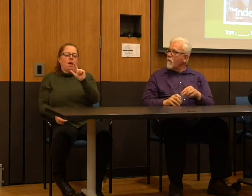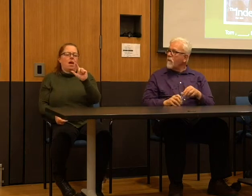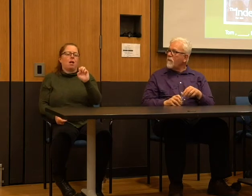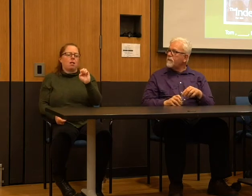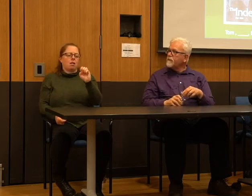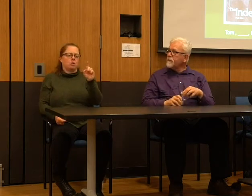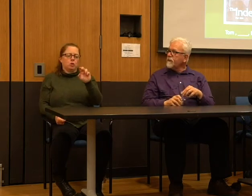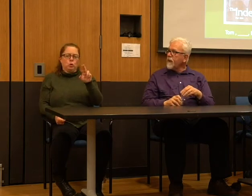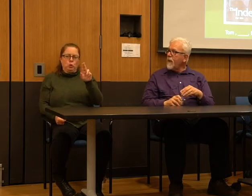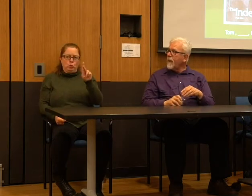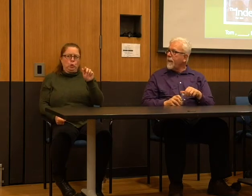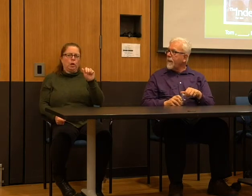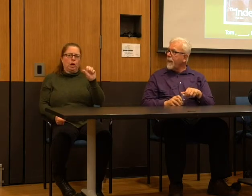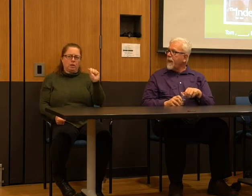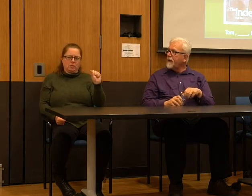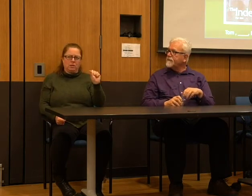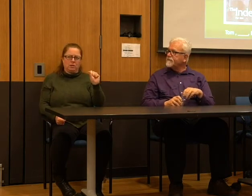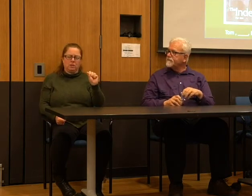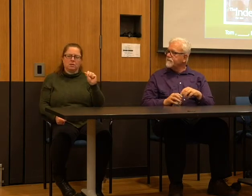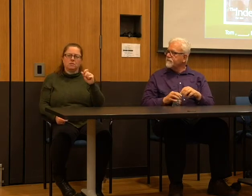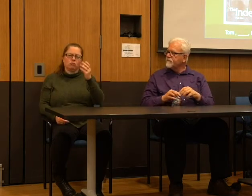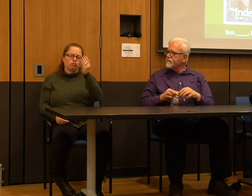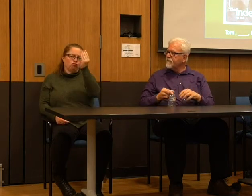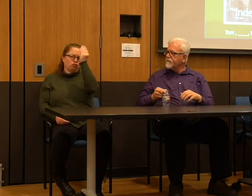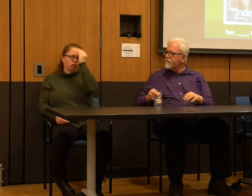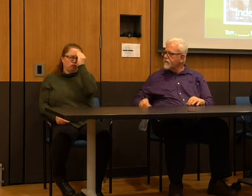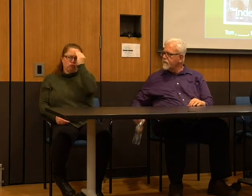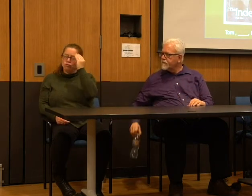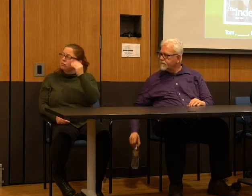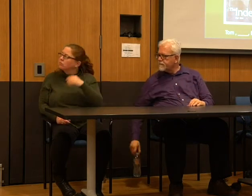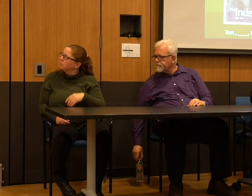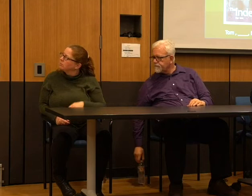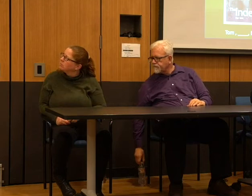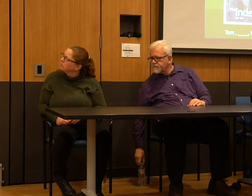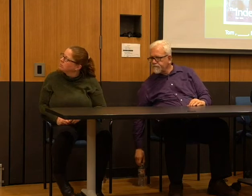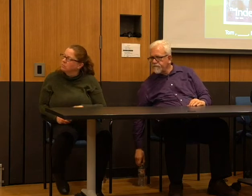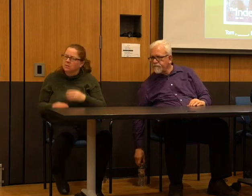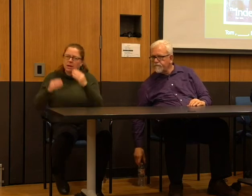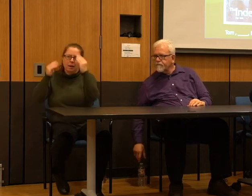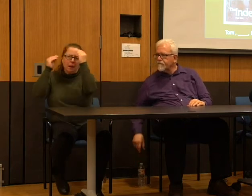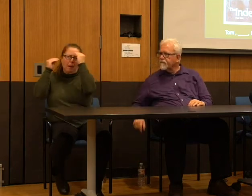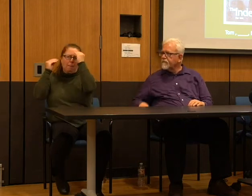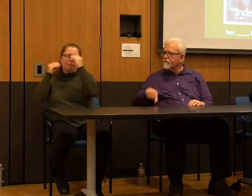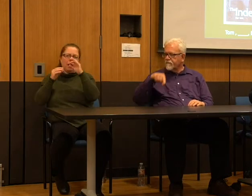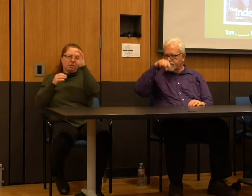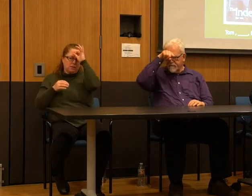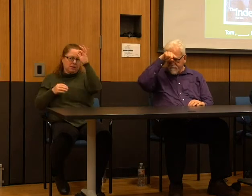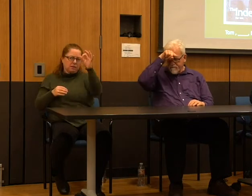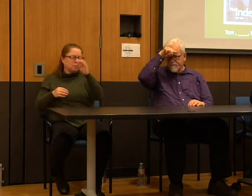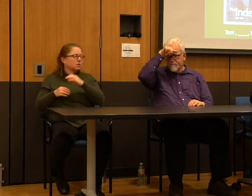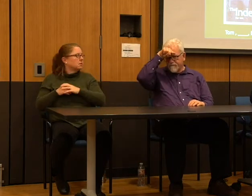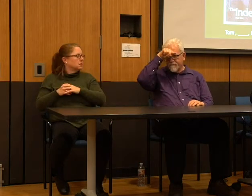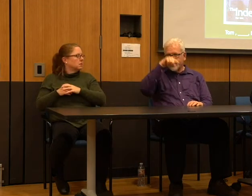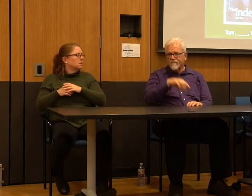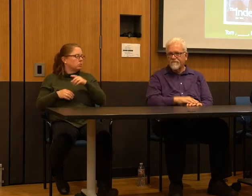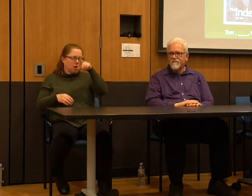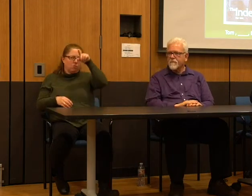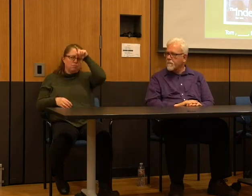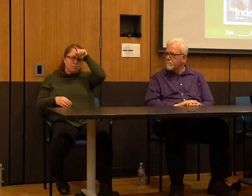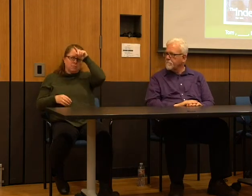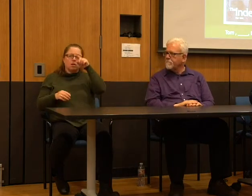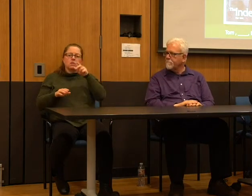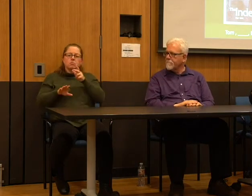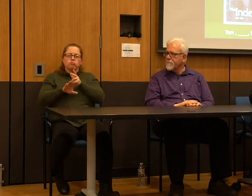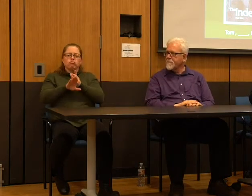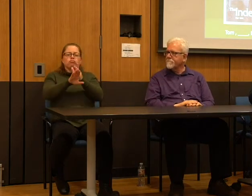who's recognizable by his head cap and head stick. And he's sort of being pushed up the ramp by his